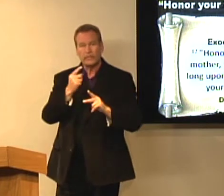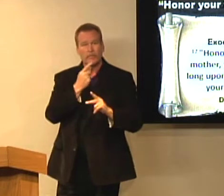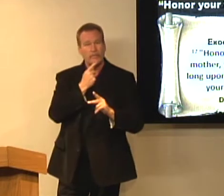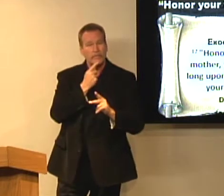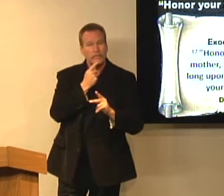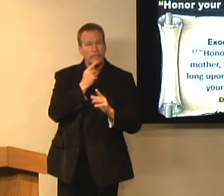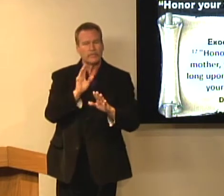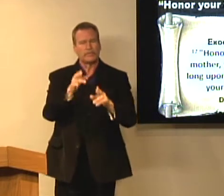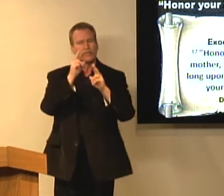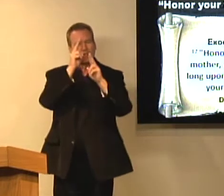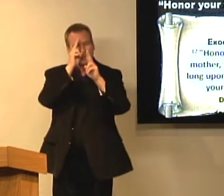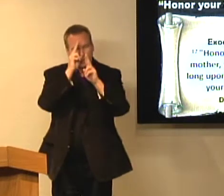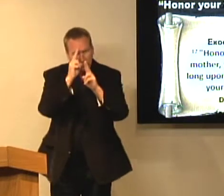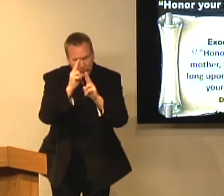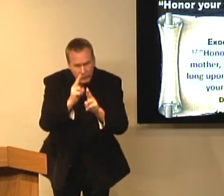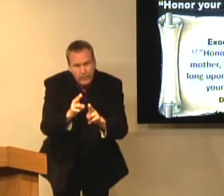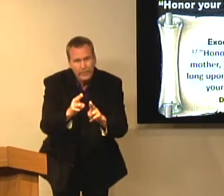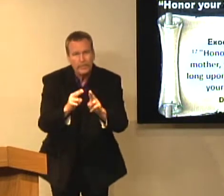of Israel.